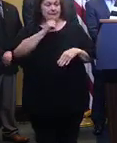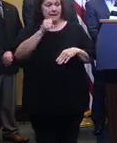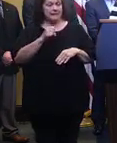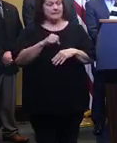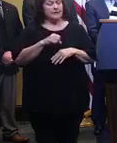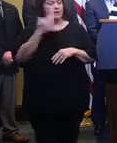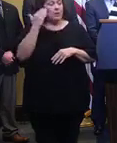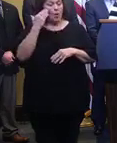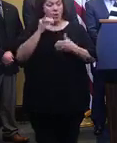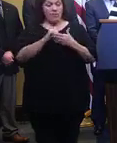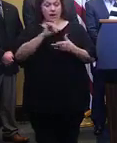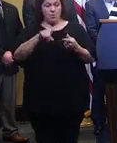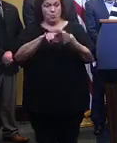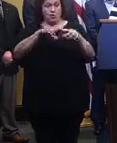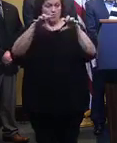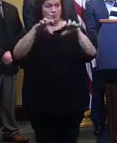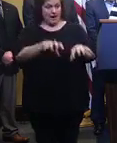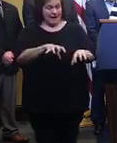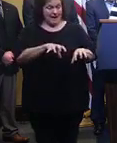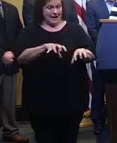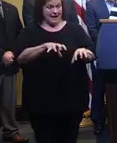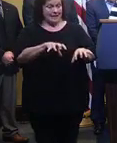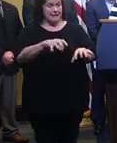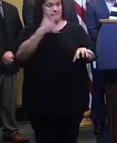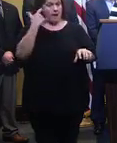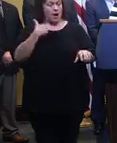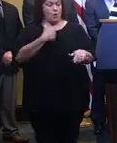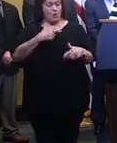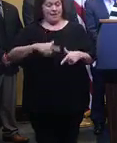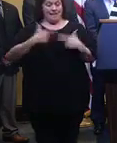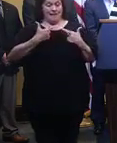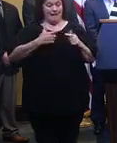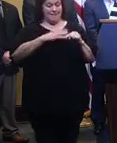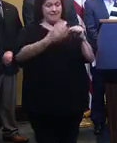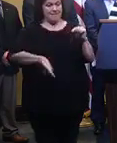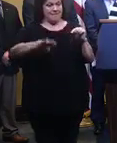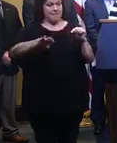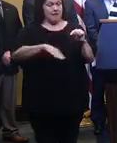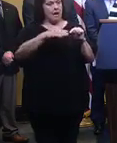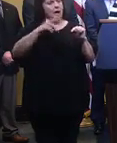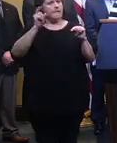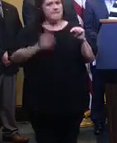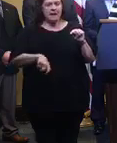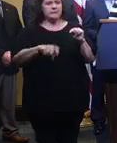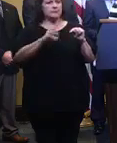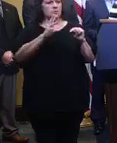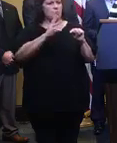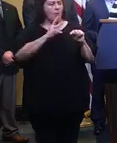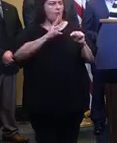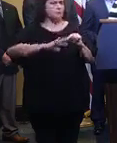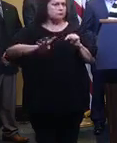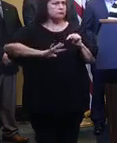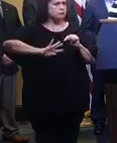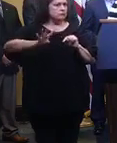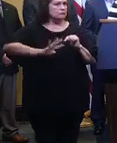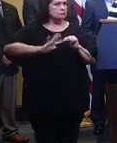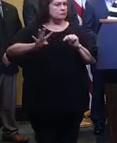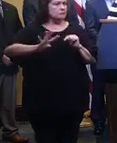the ground must be mechanically pumped up and out of our city, sometimes